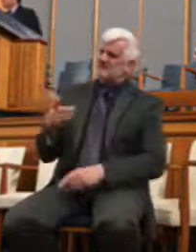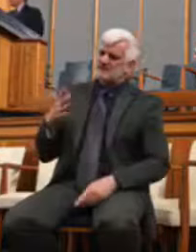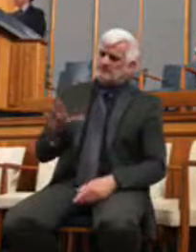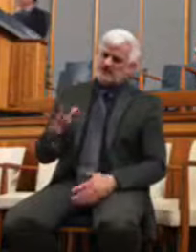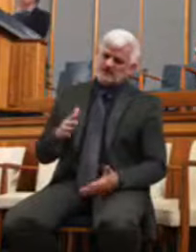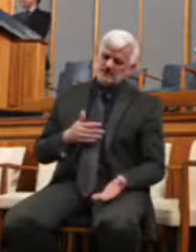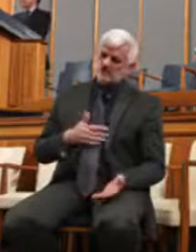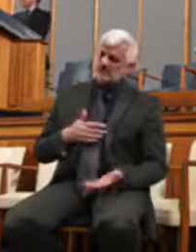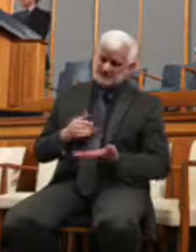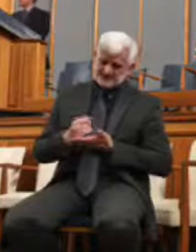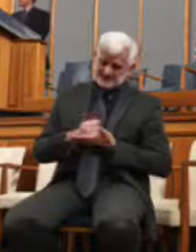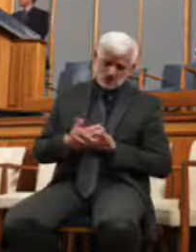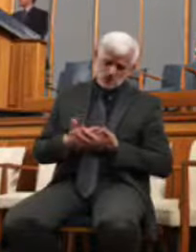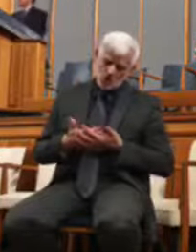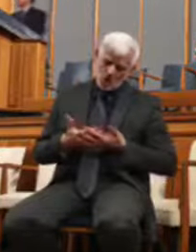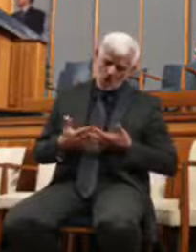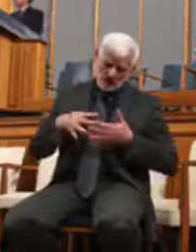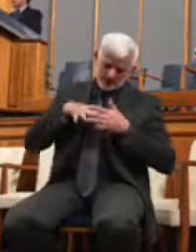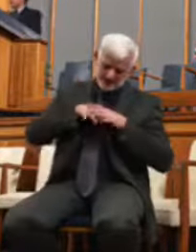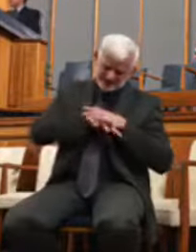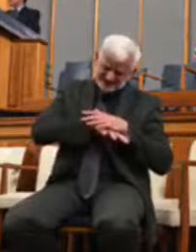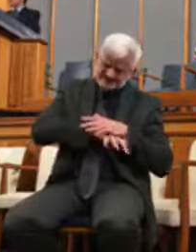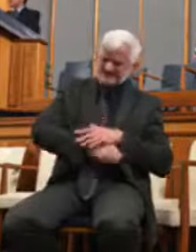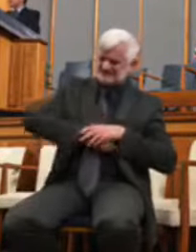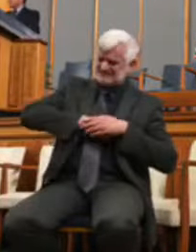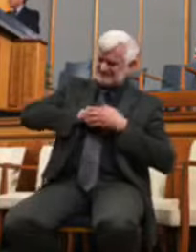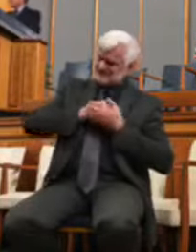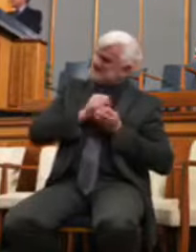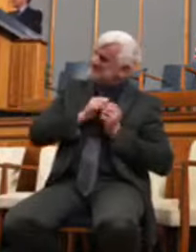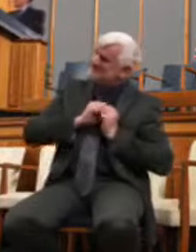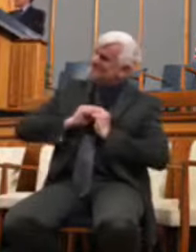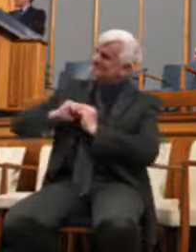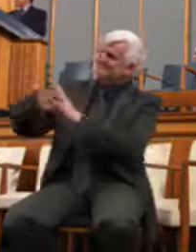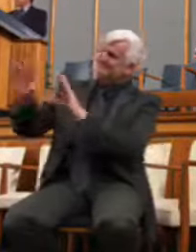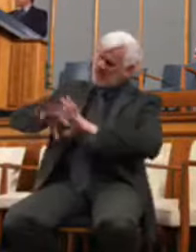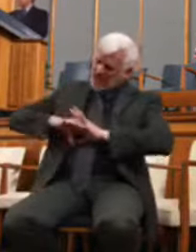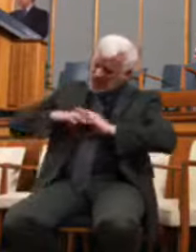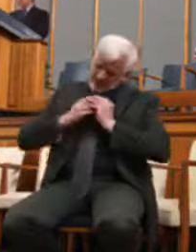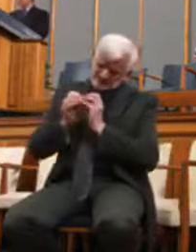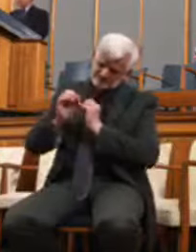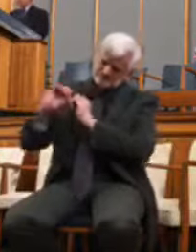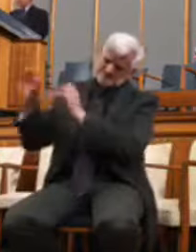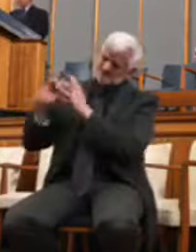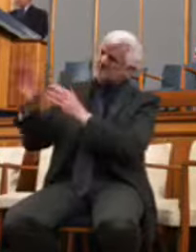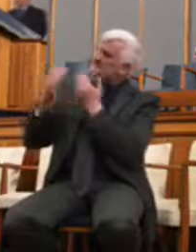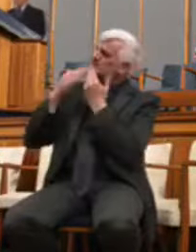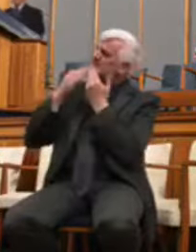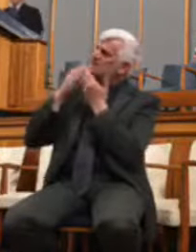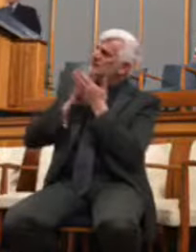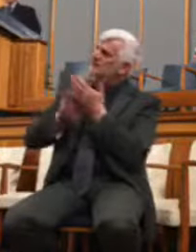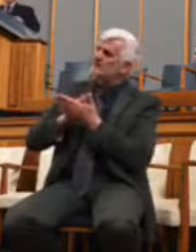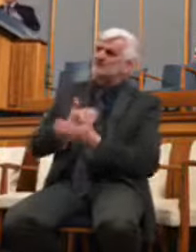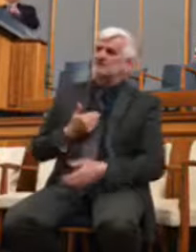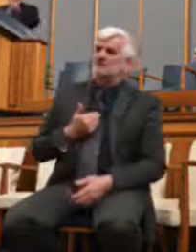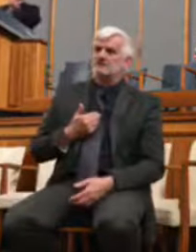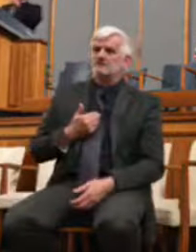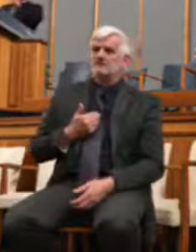forgive me." That's really the heart of repentance in a sinner's life. You